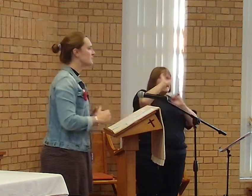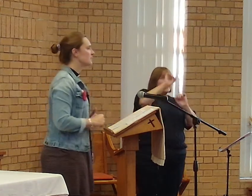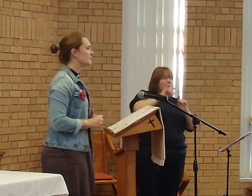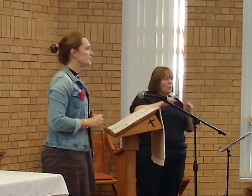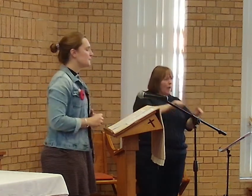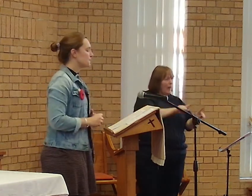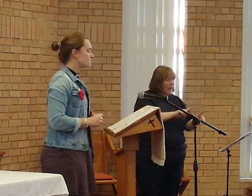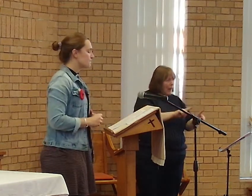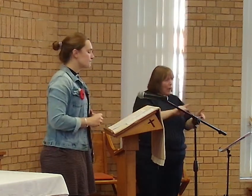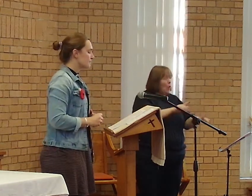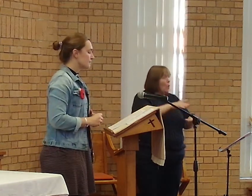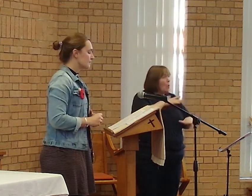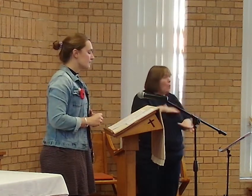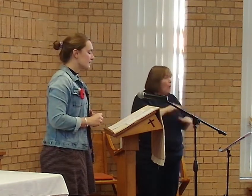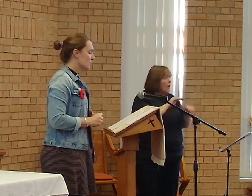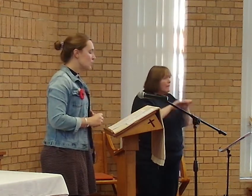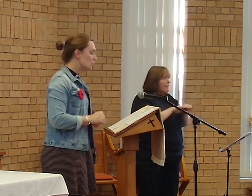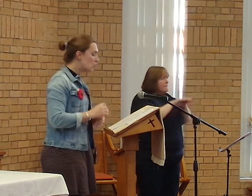fairness,